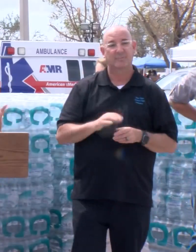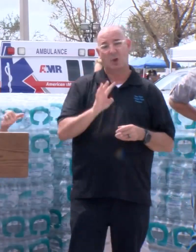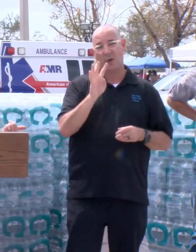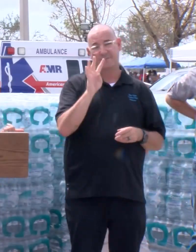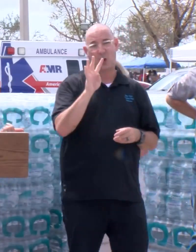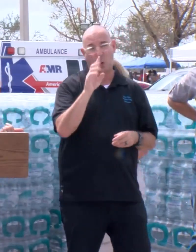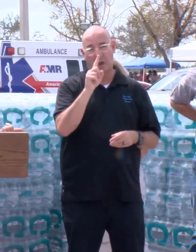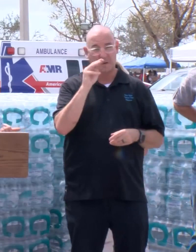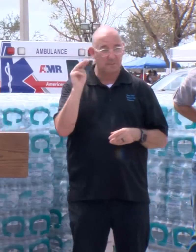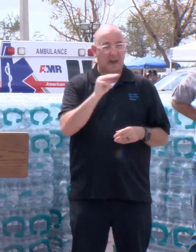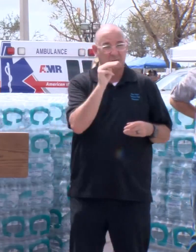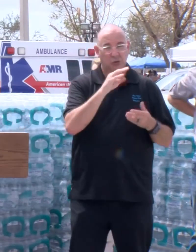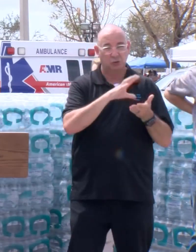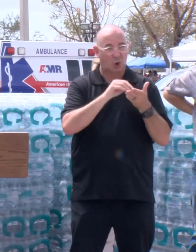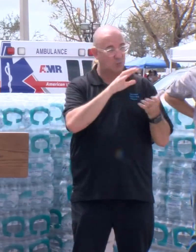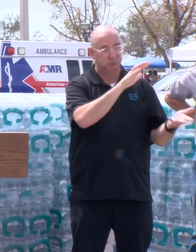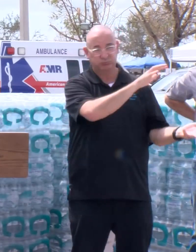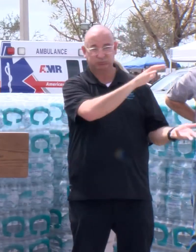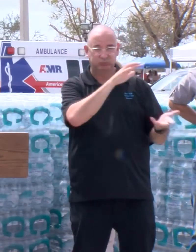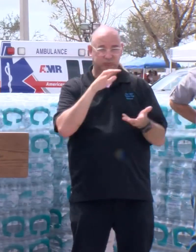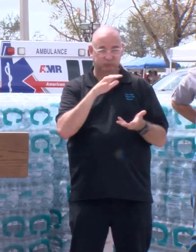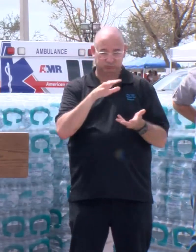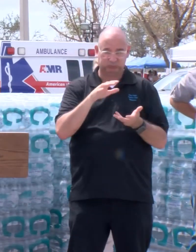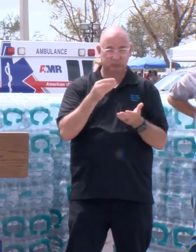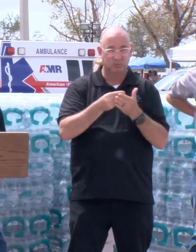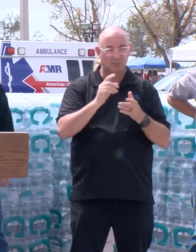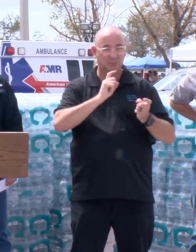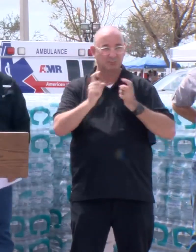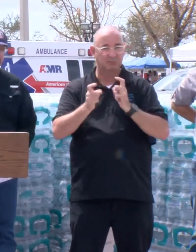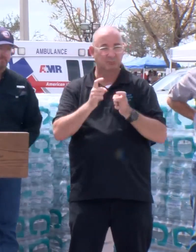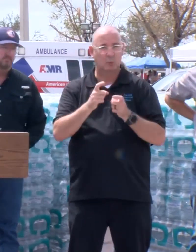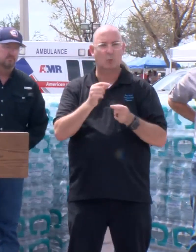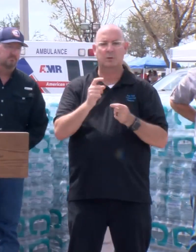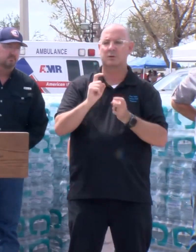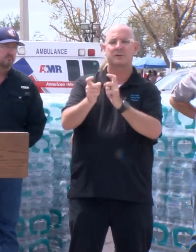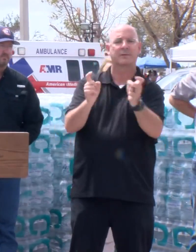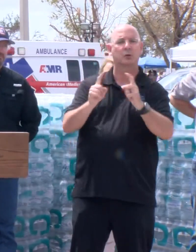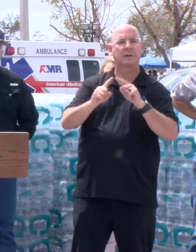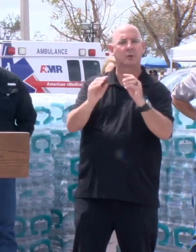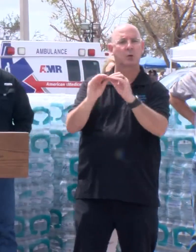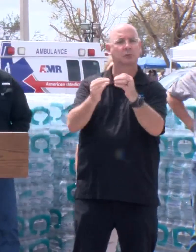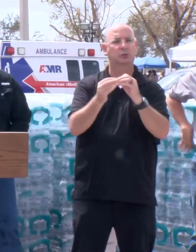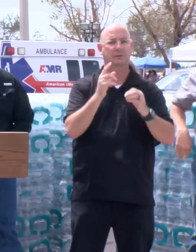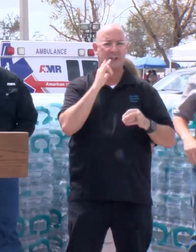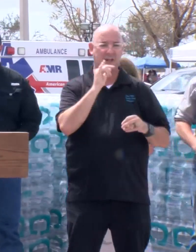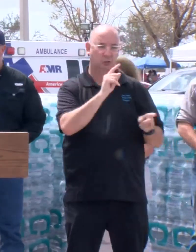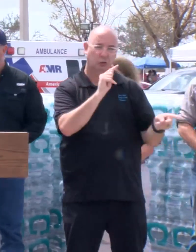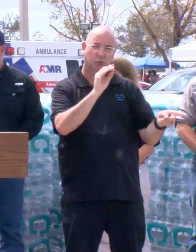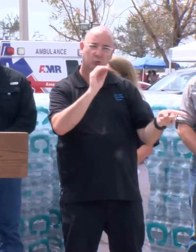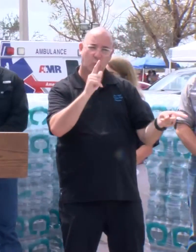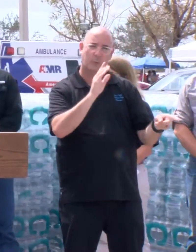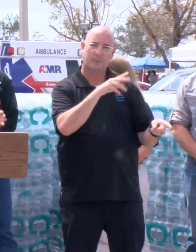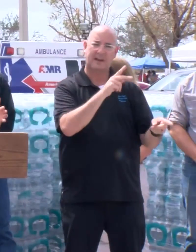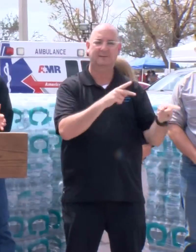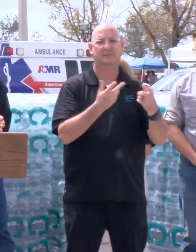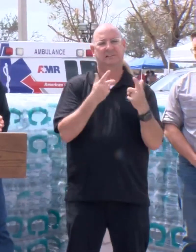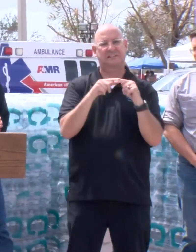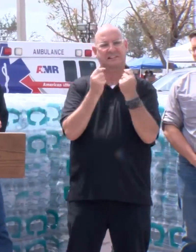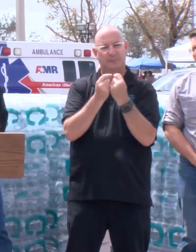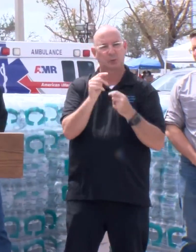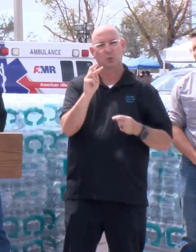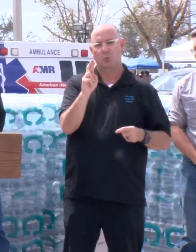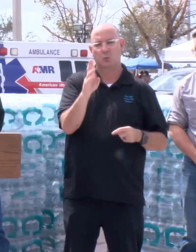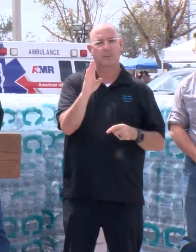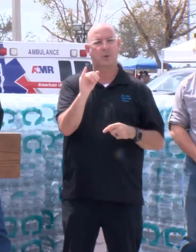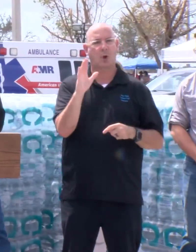far, the first million out the door went to organizations like Tool Bank and Team Rubicon, who are on the ground helping folks. We also understand